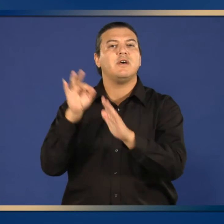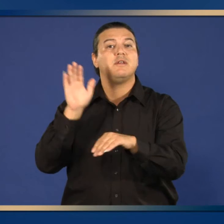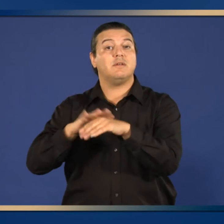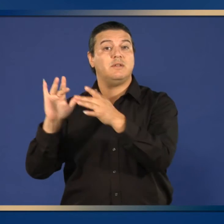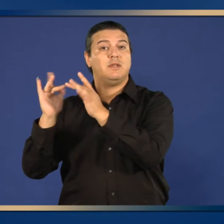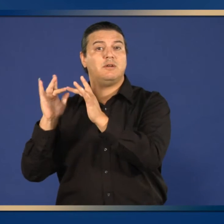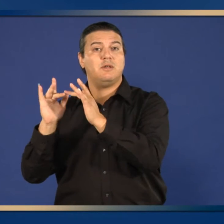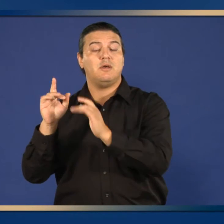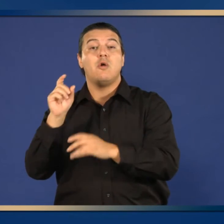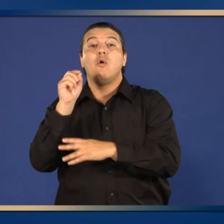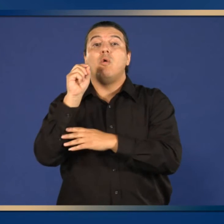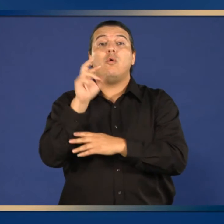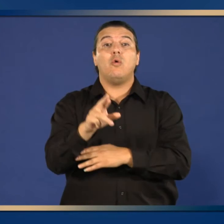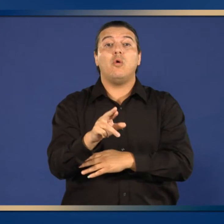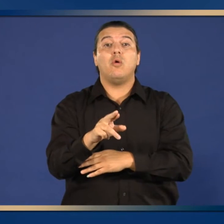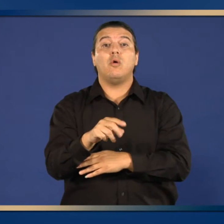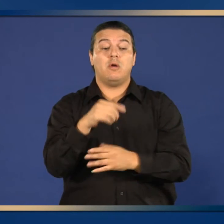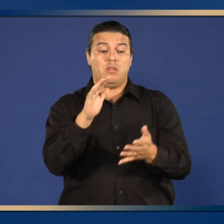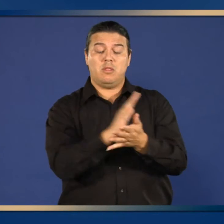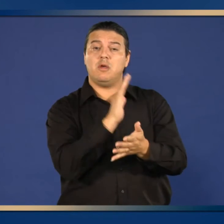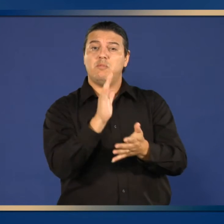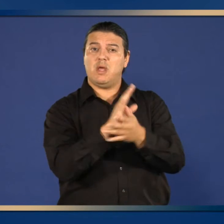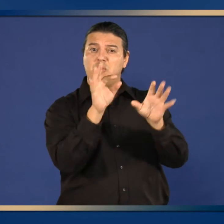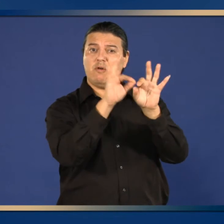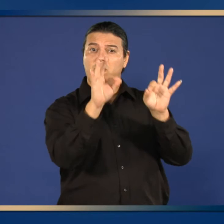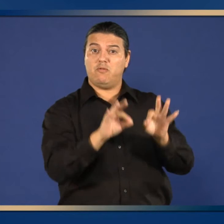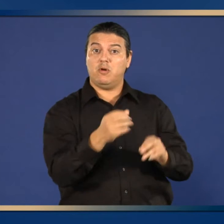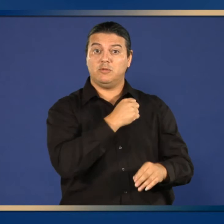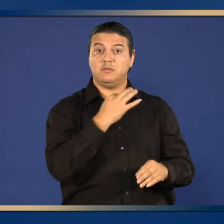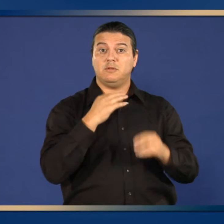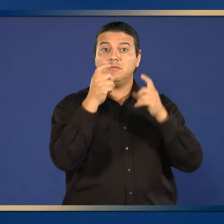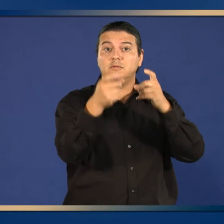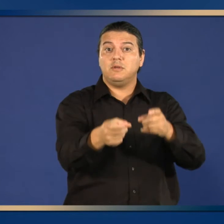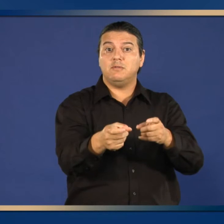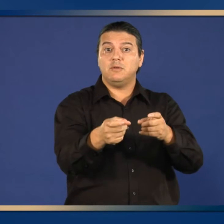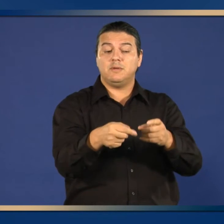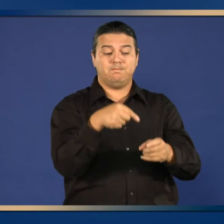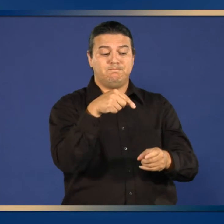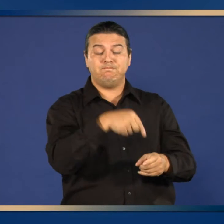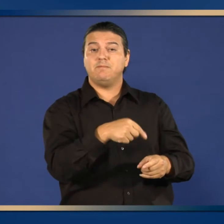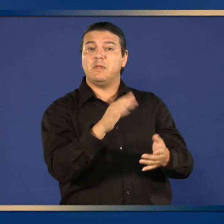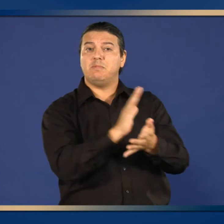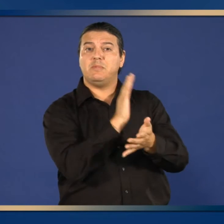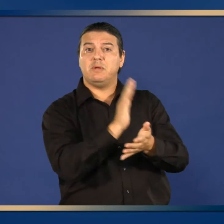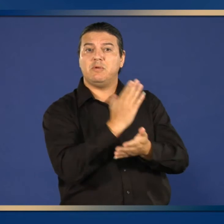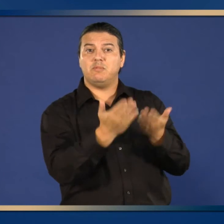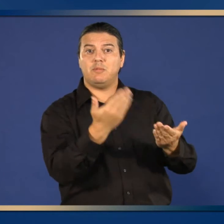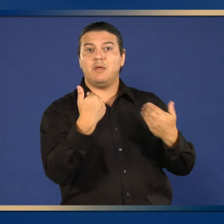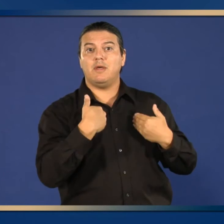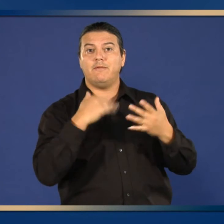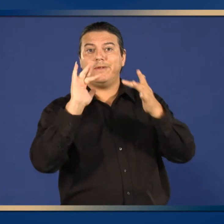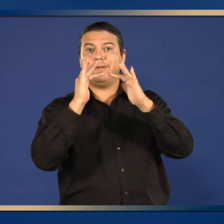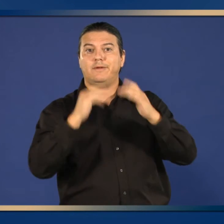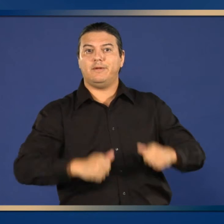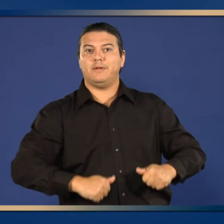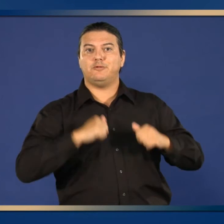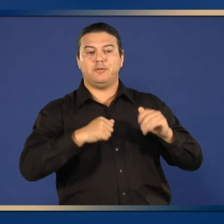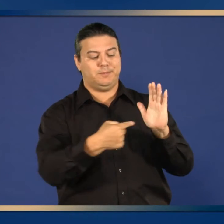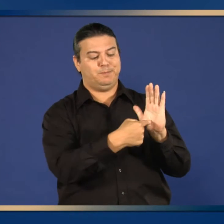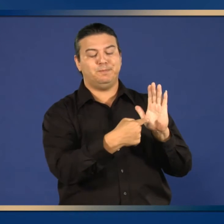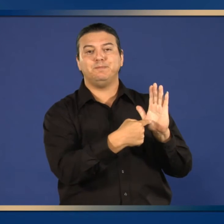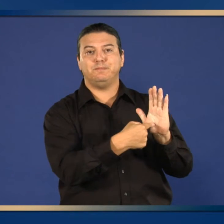or look on the information you are given. A web address may be included on those.